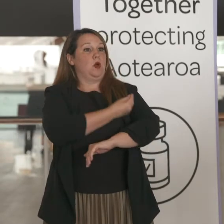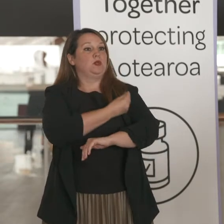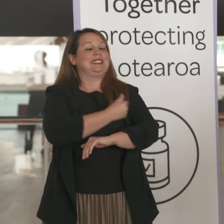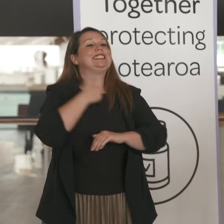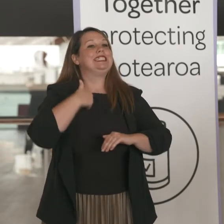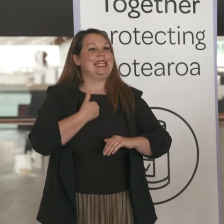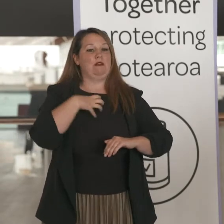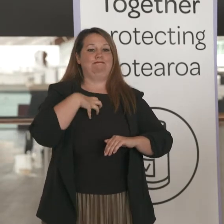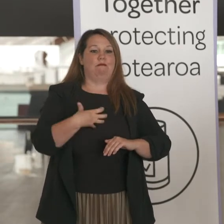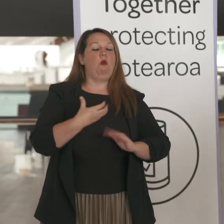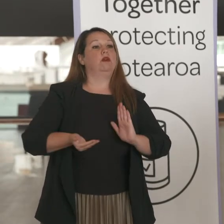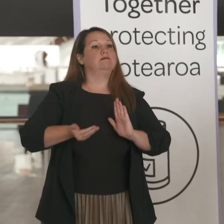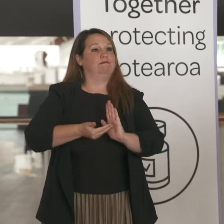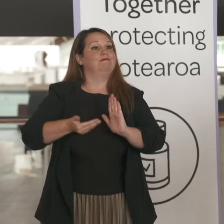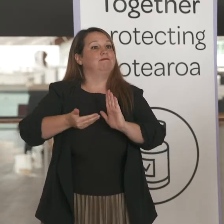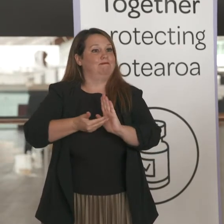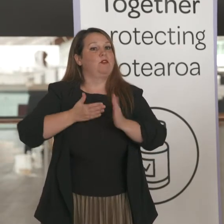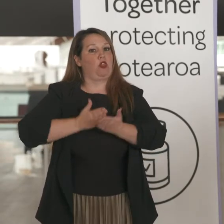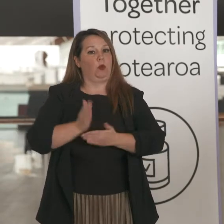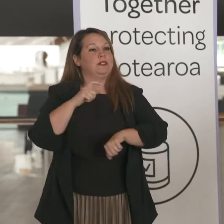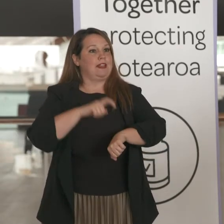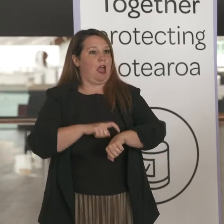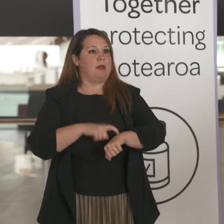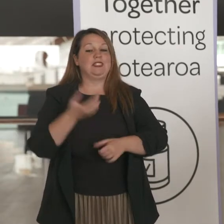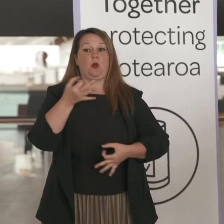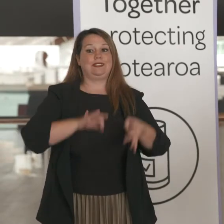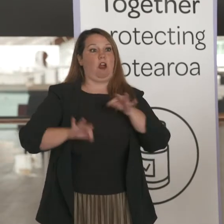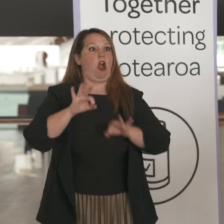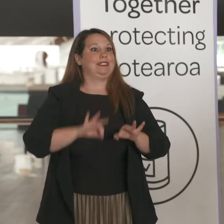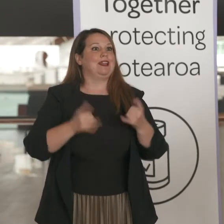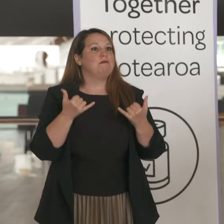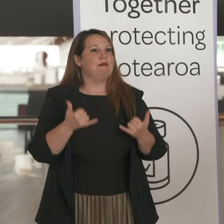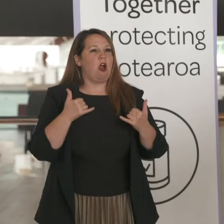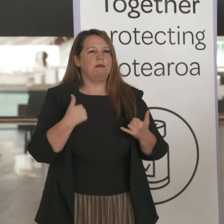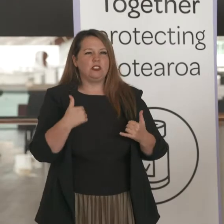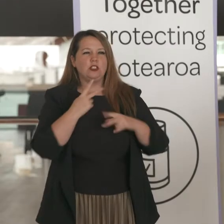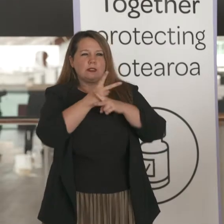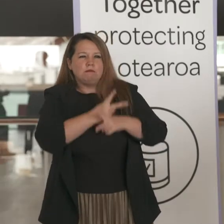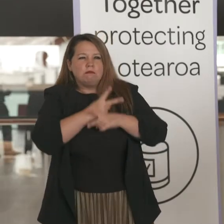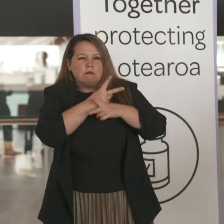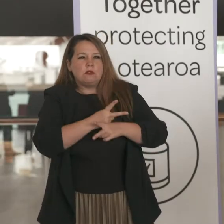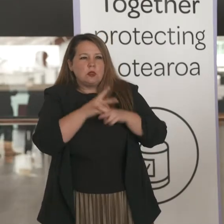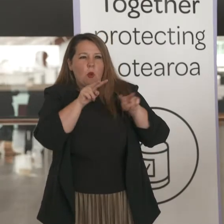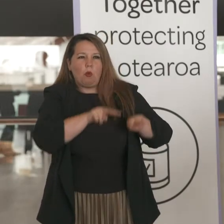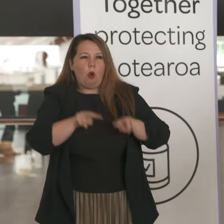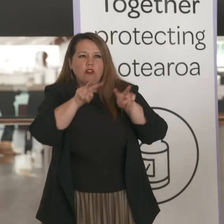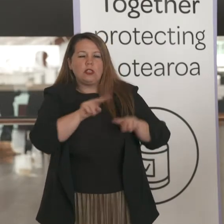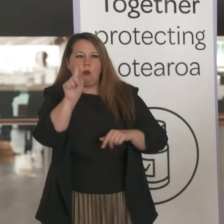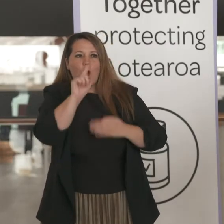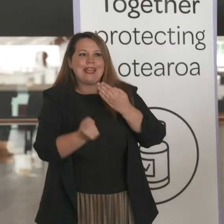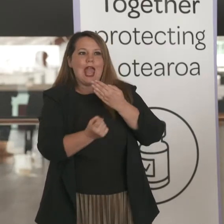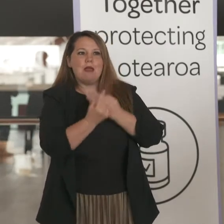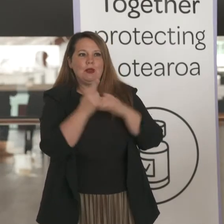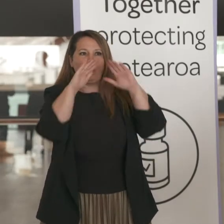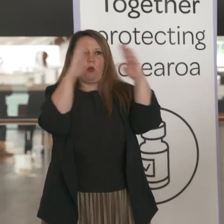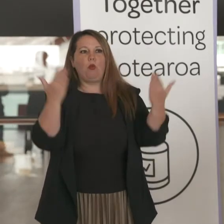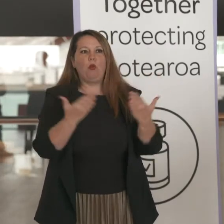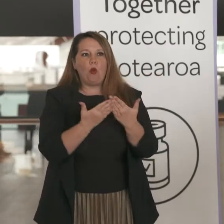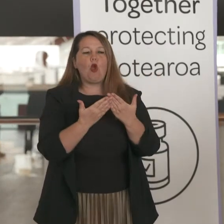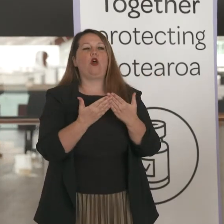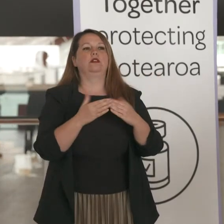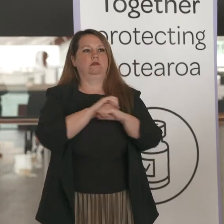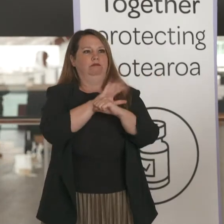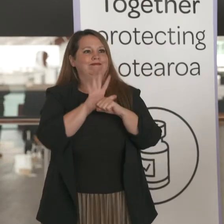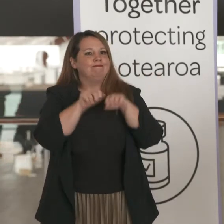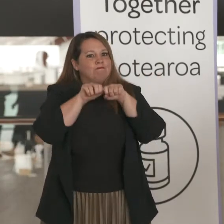at the moment scientists are monitoring this situation, the pandemic, very closely, and we're learning so much